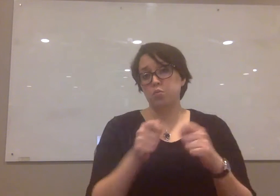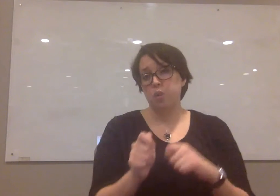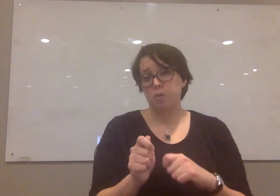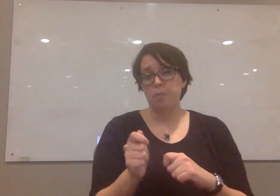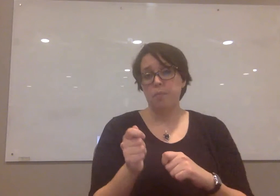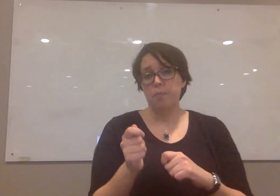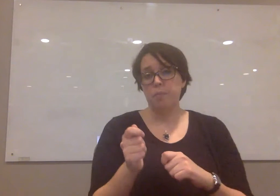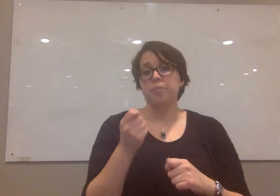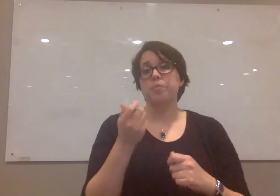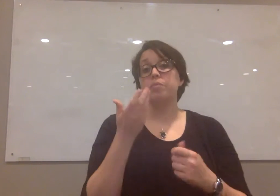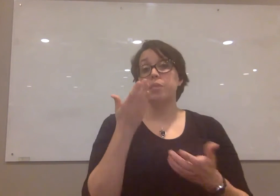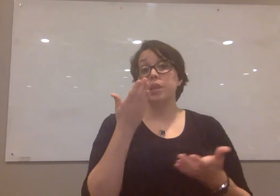happening in